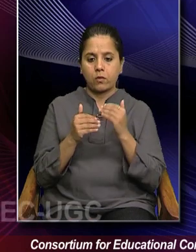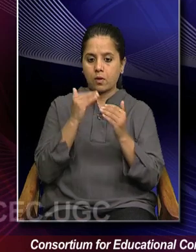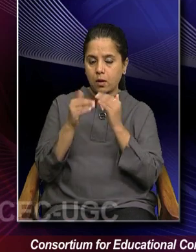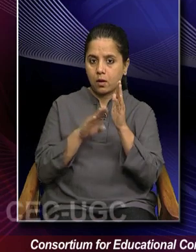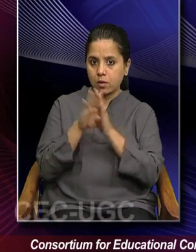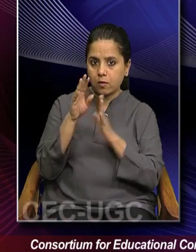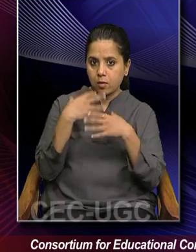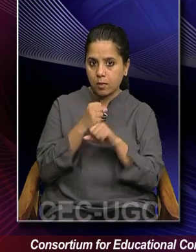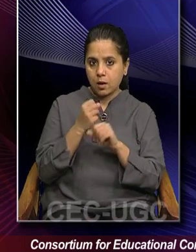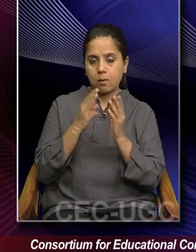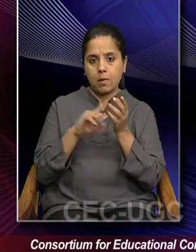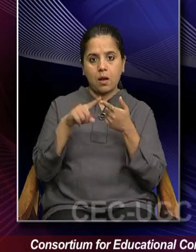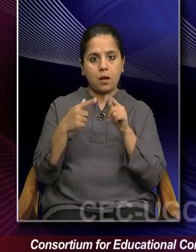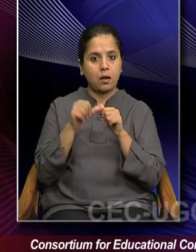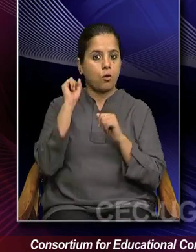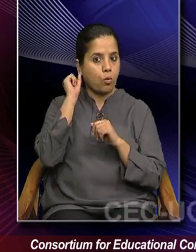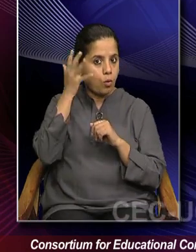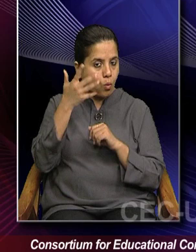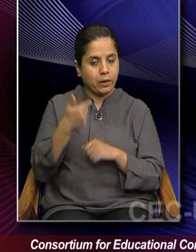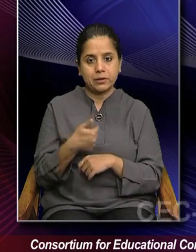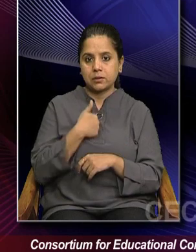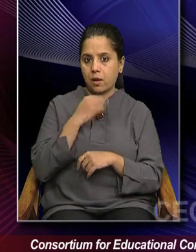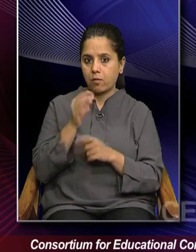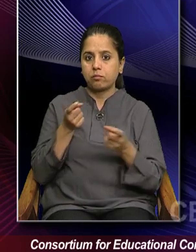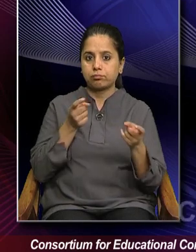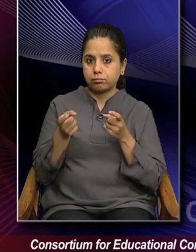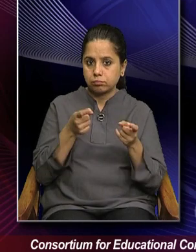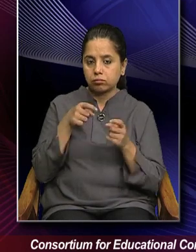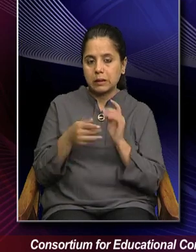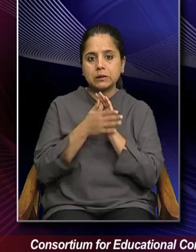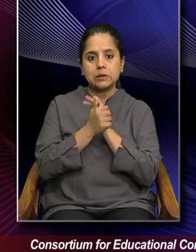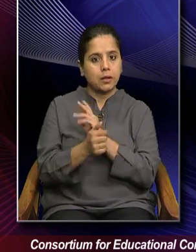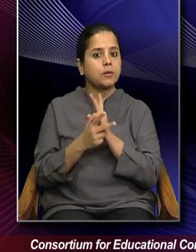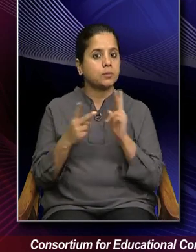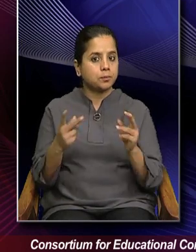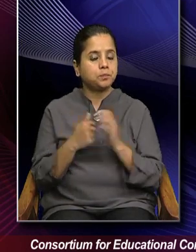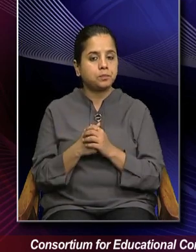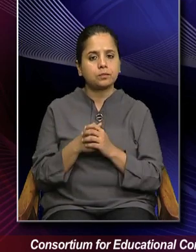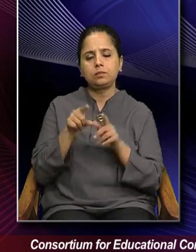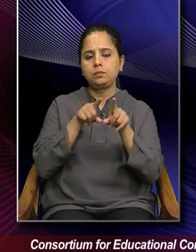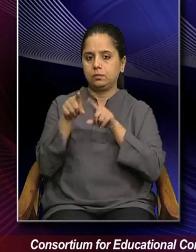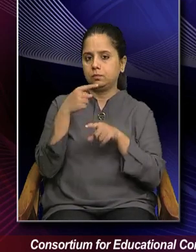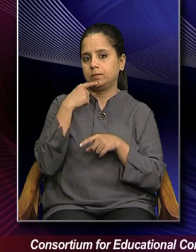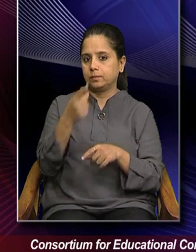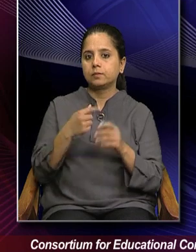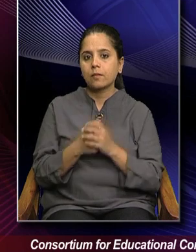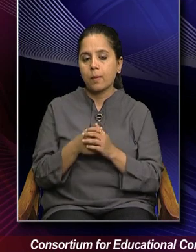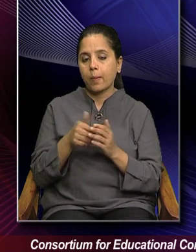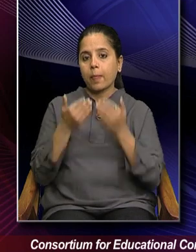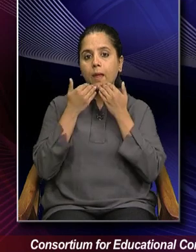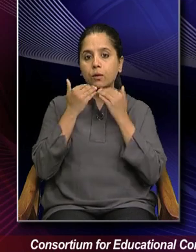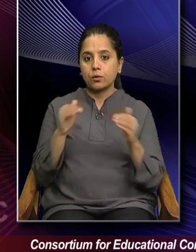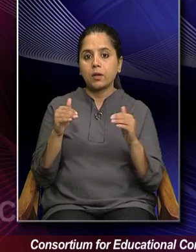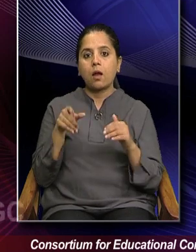the metacognitive and self-regulation skills. For example, the